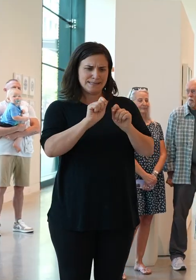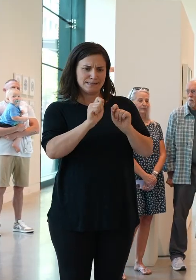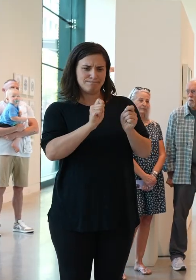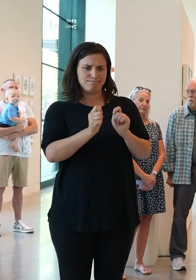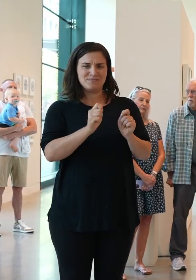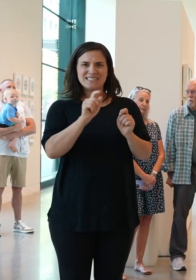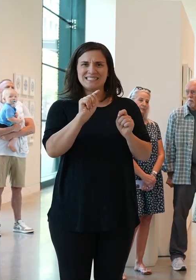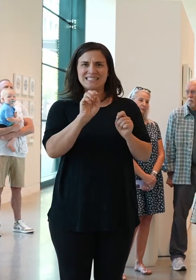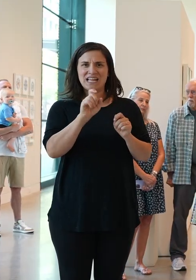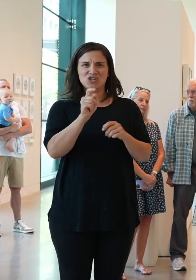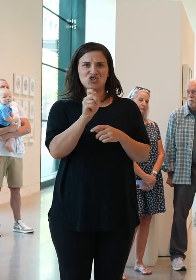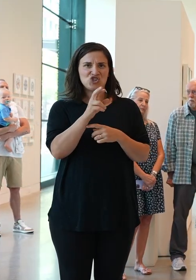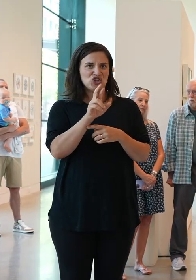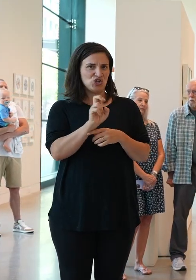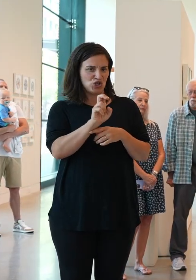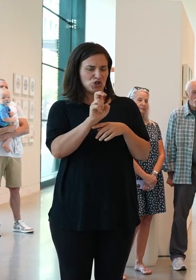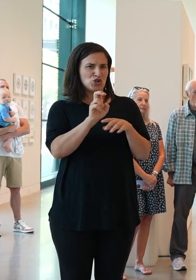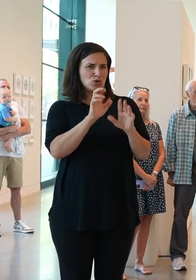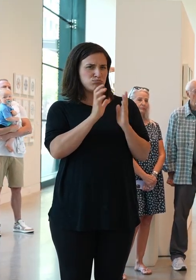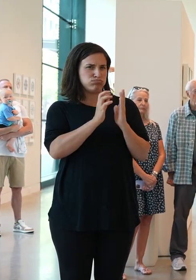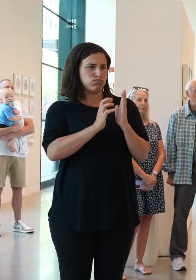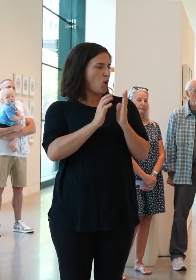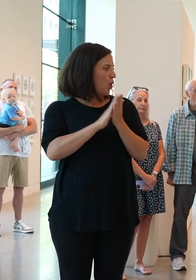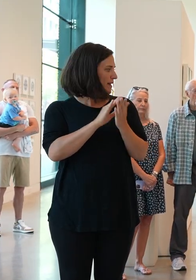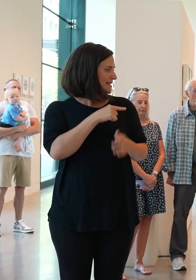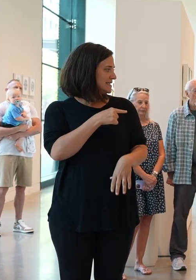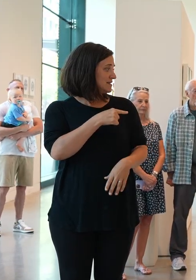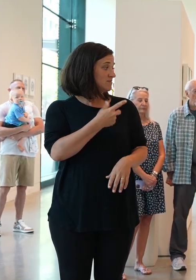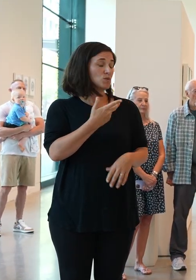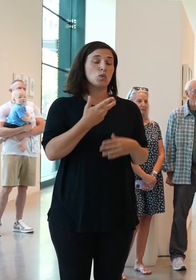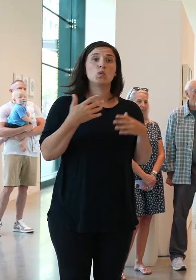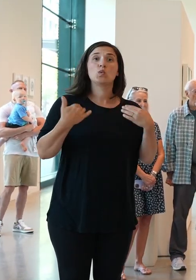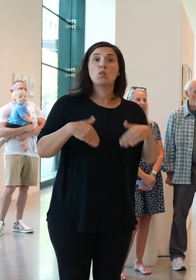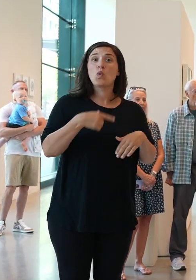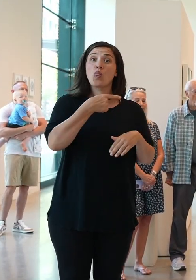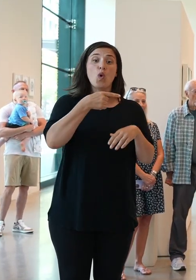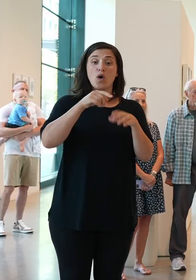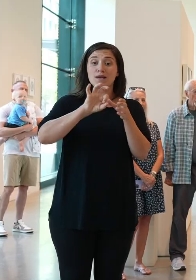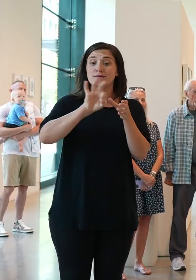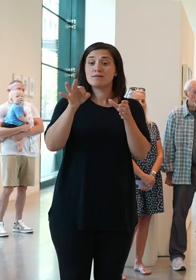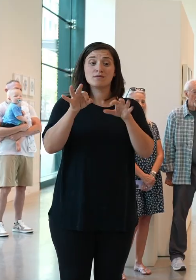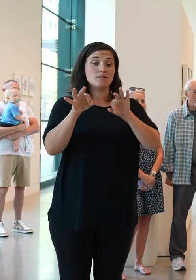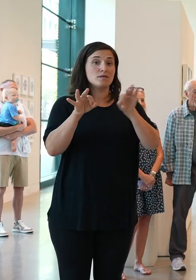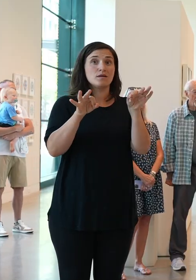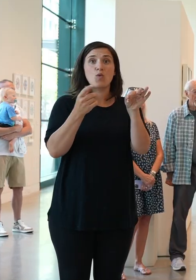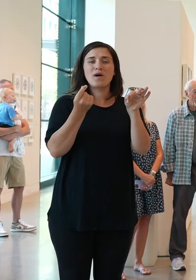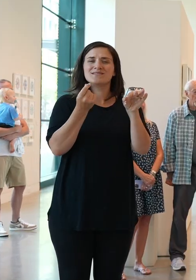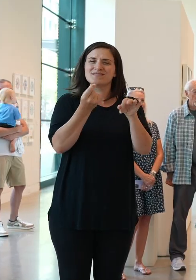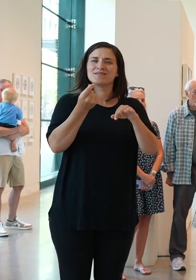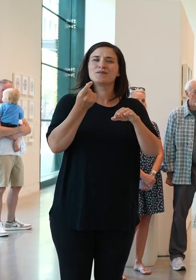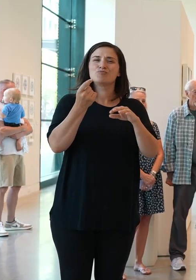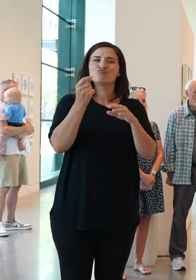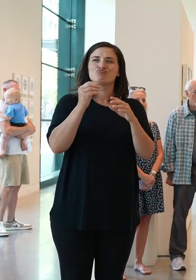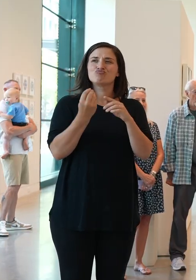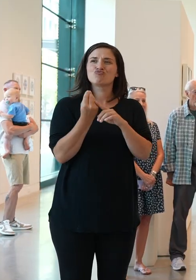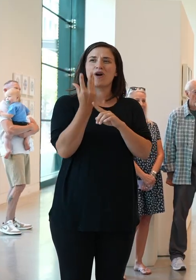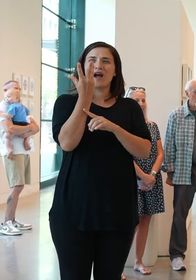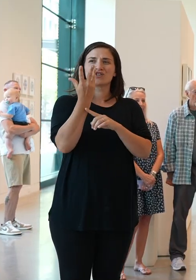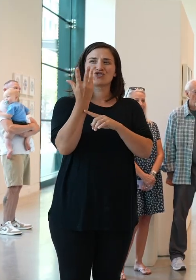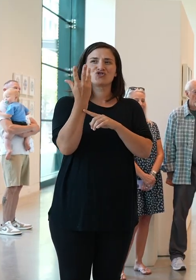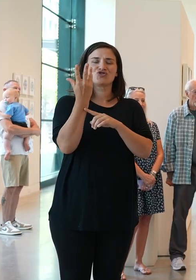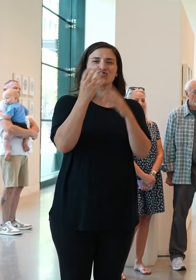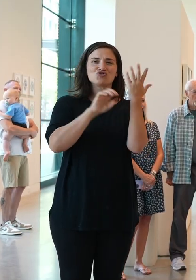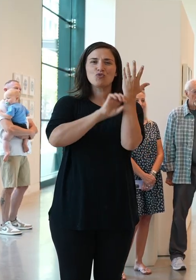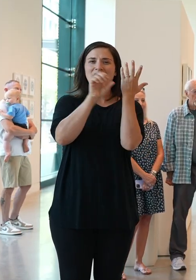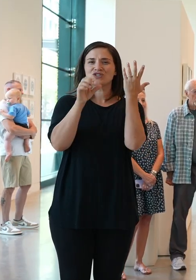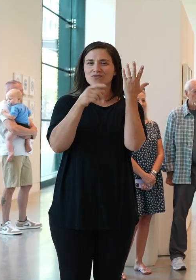seen people leaving, these are the branches. That's what's really unique about it is you get these rings